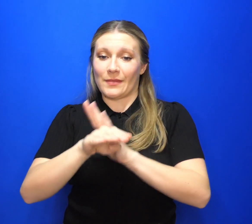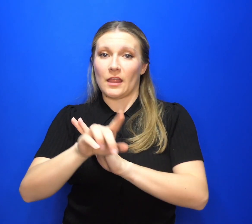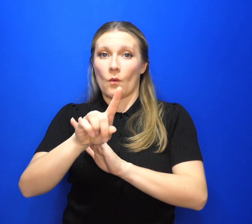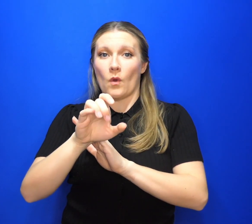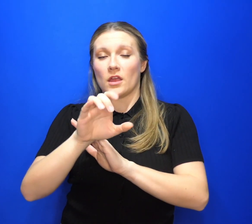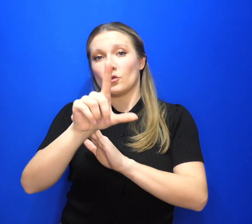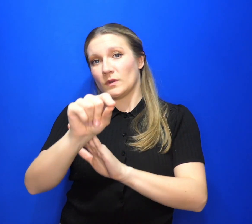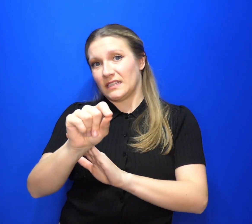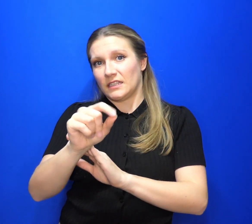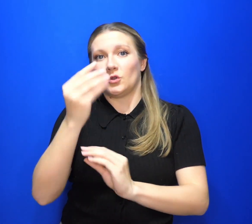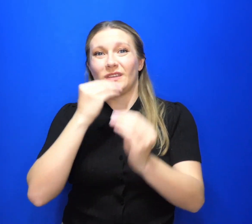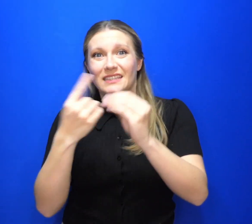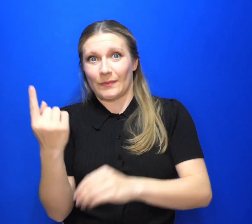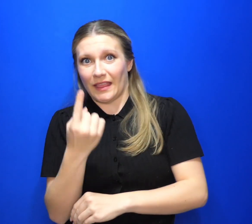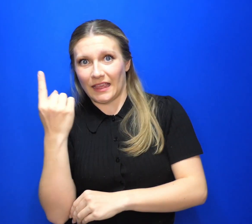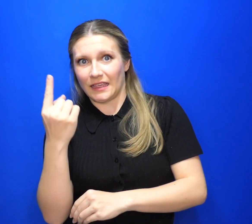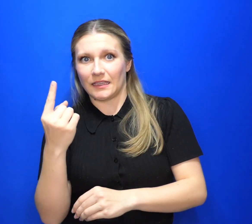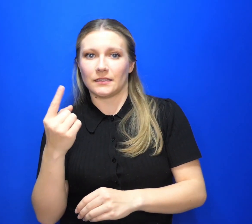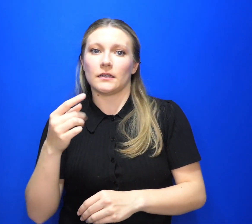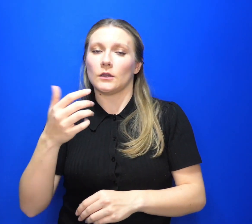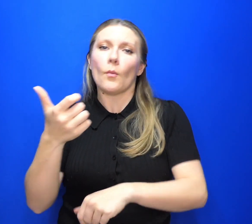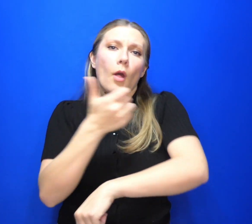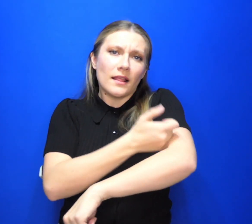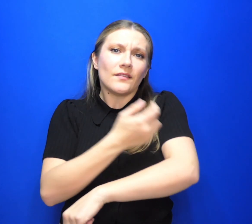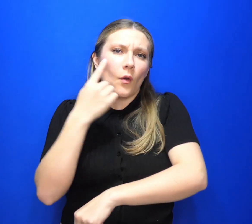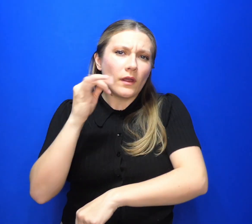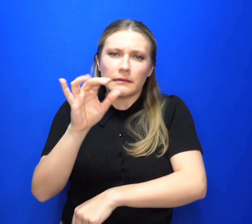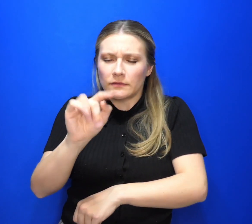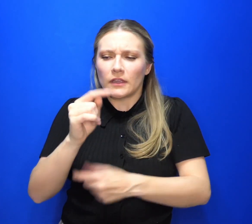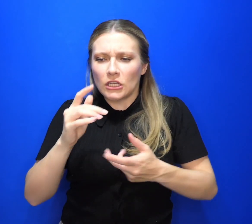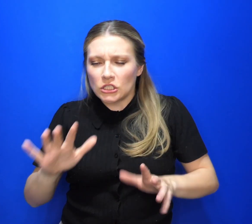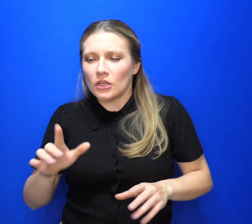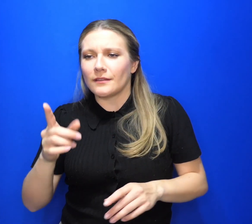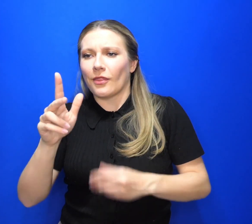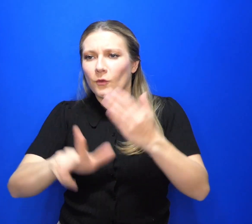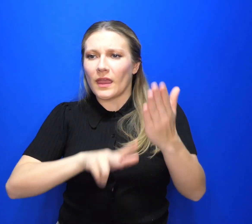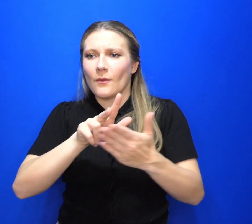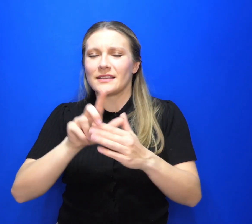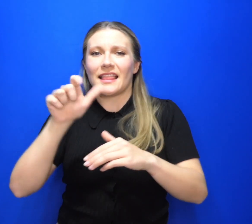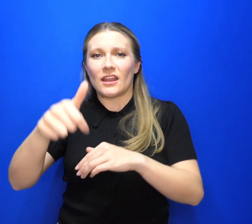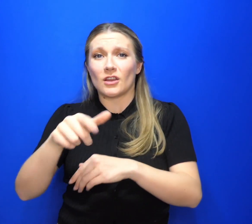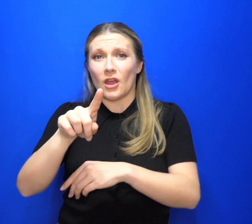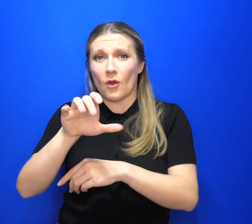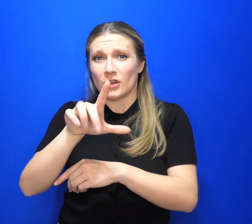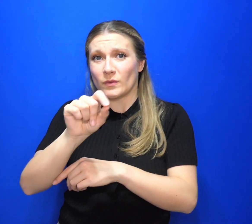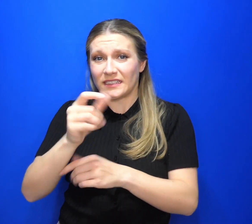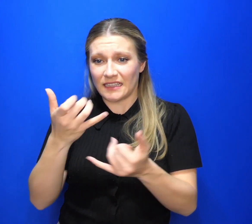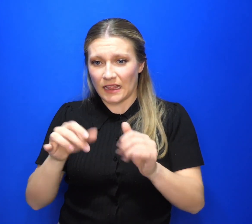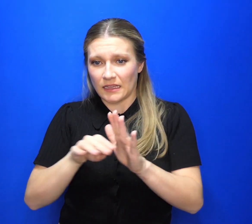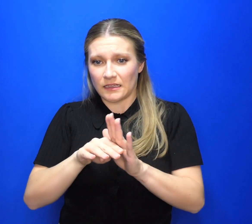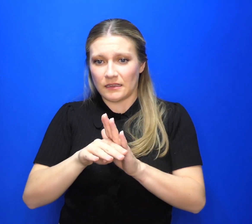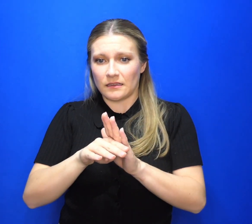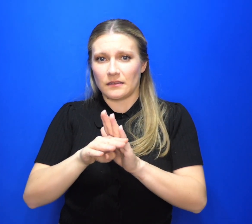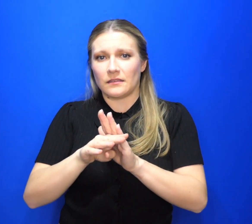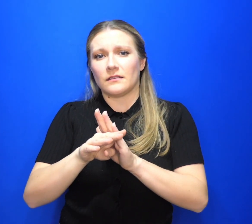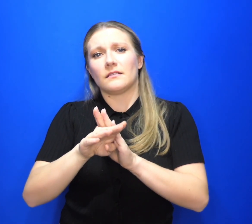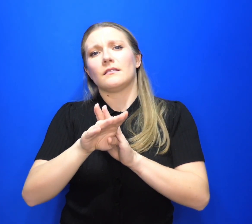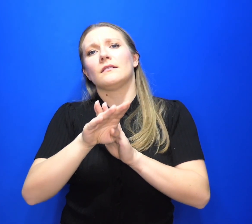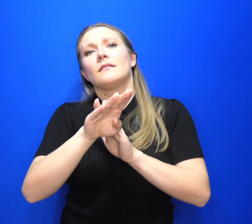hours later, you're 120 still, but then it keeps rising, it keeps rising, it keeps rising. Your basal's probably not strong enough. And then you need to probably go